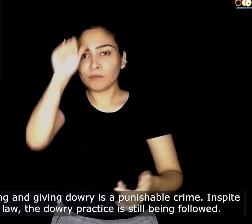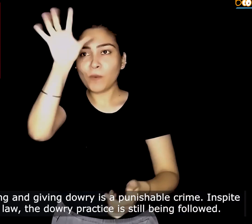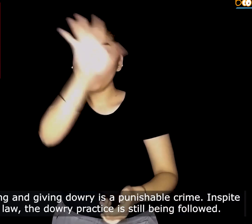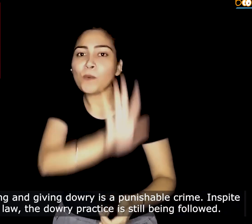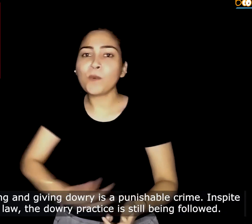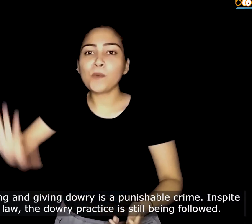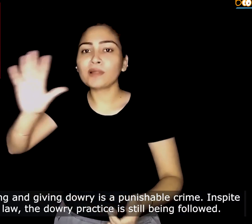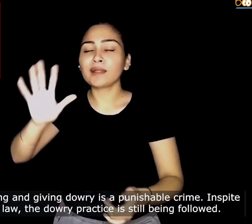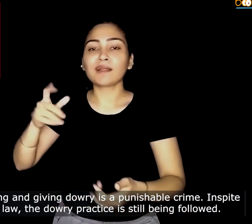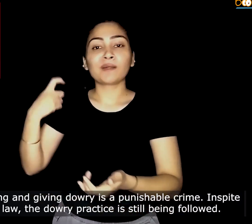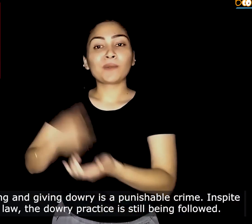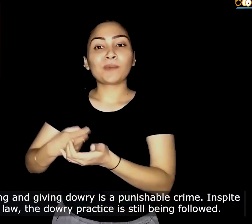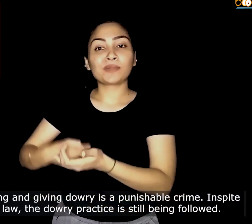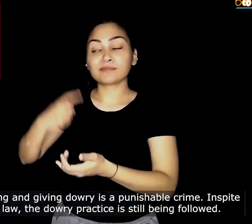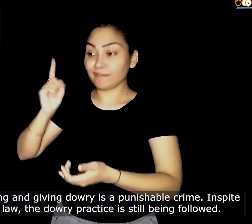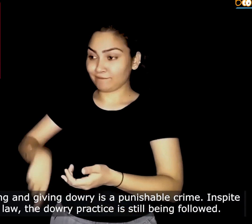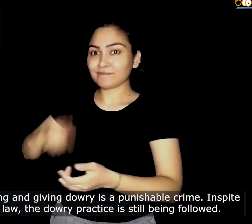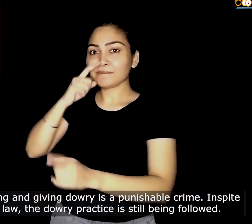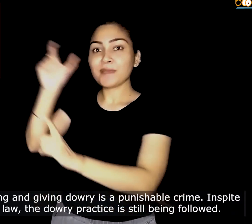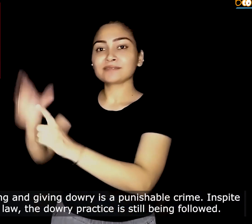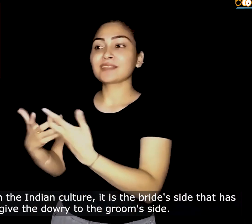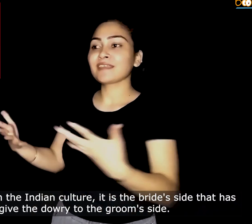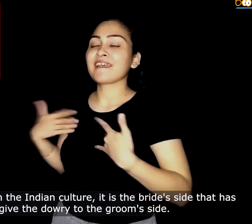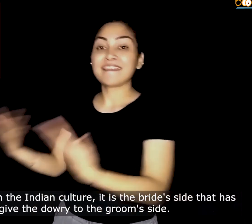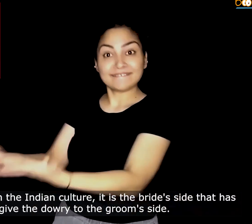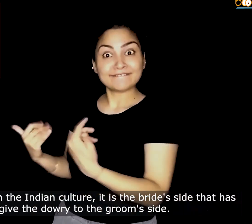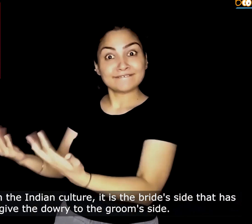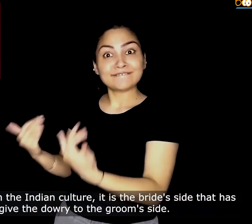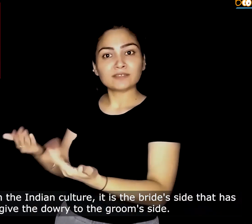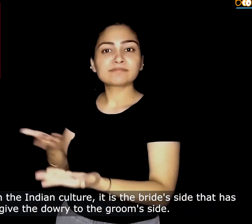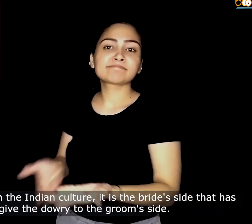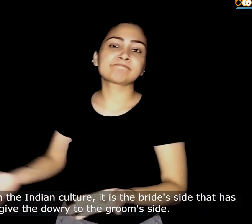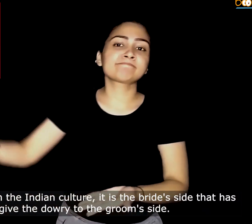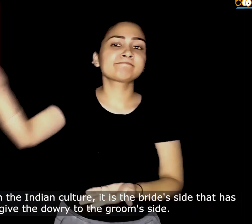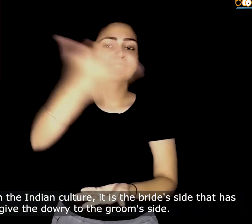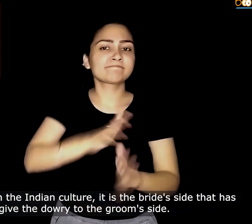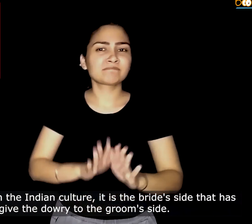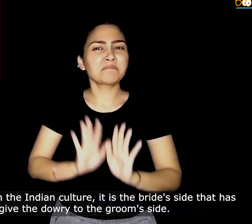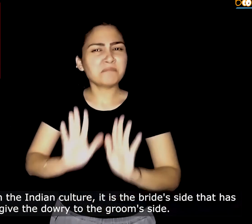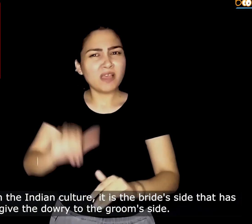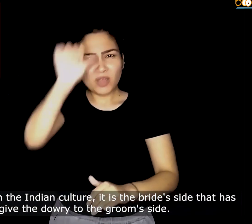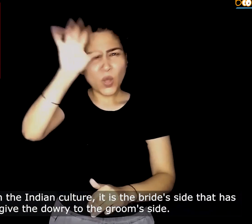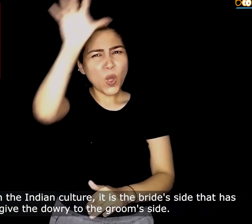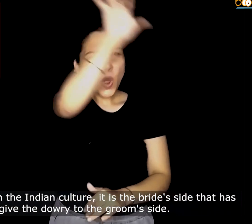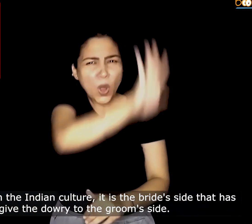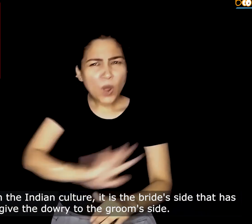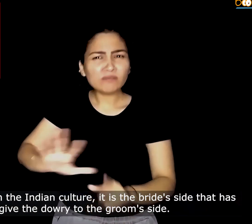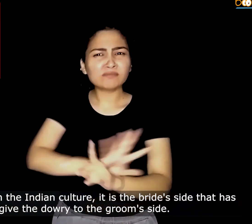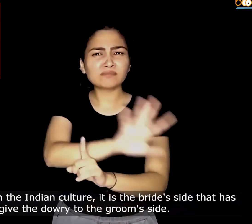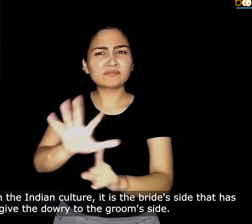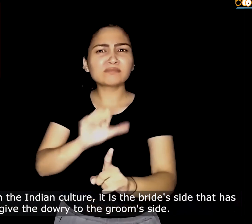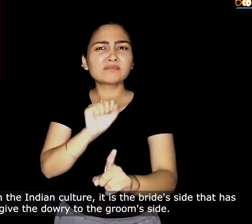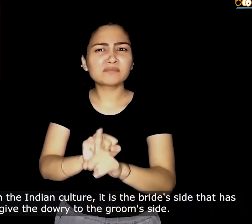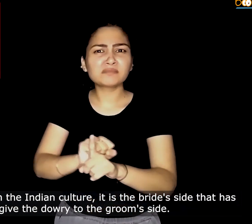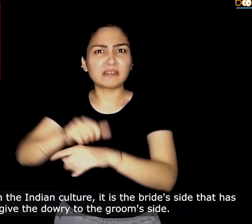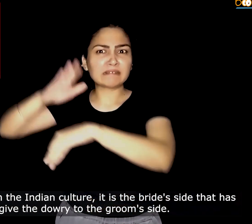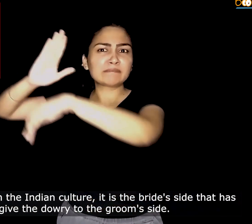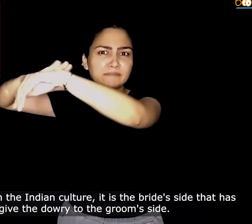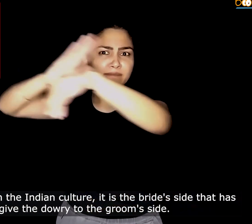is still being followed in most cases in the indian culture it is the bride's